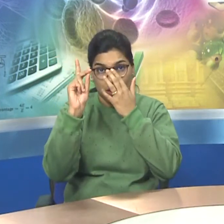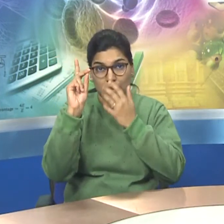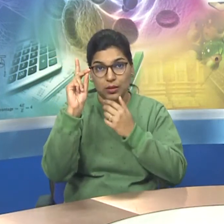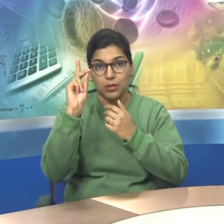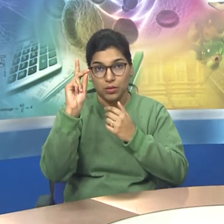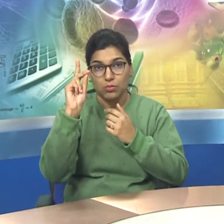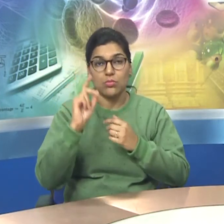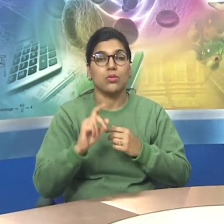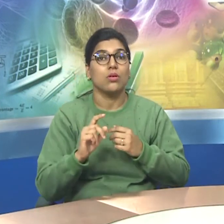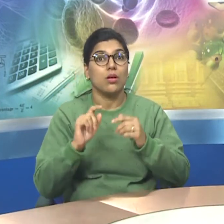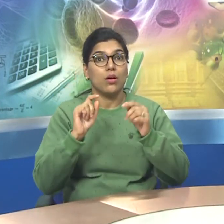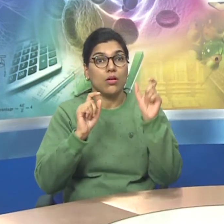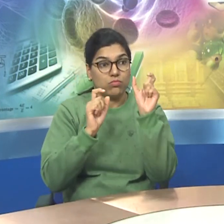The second phrase